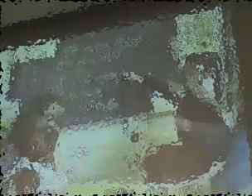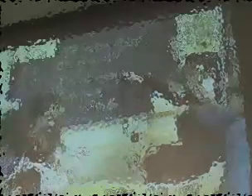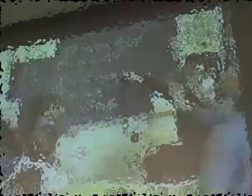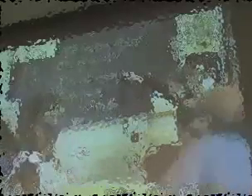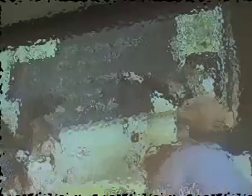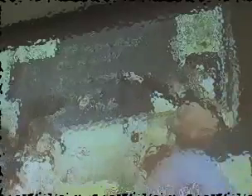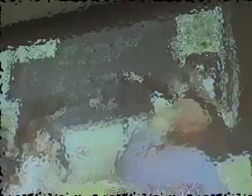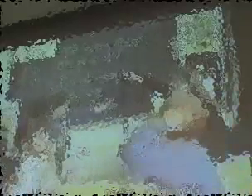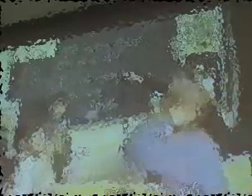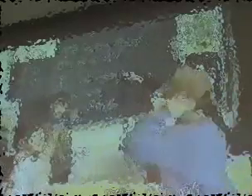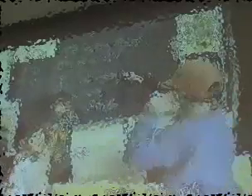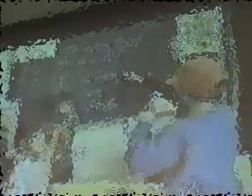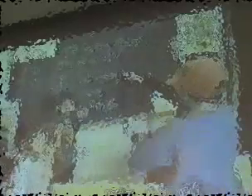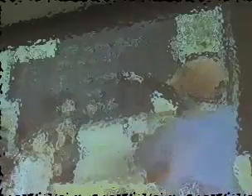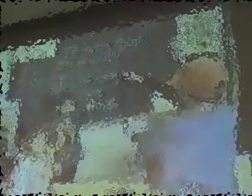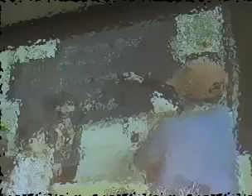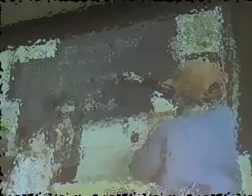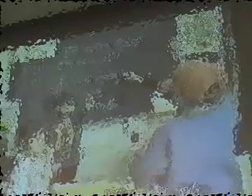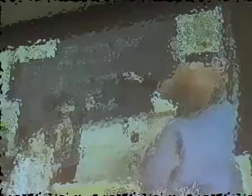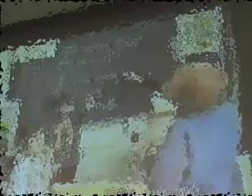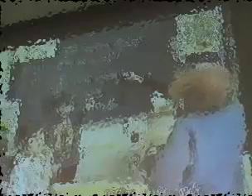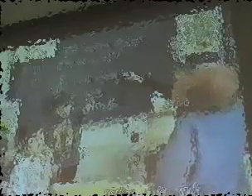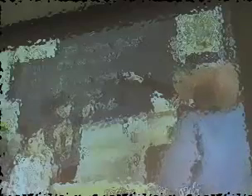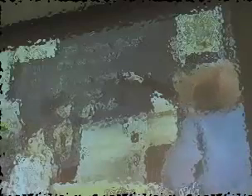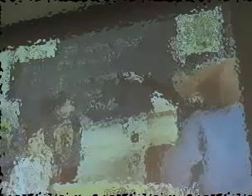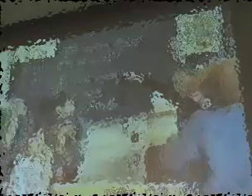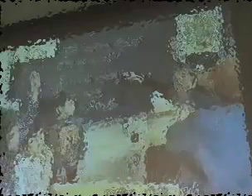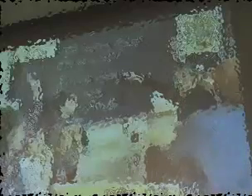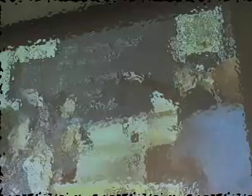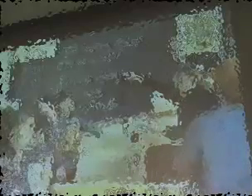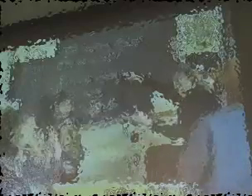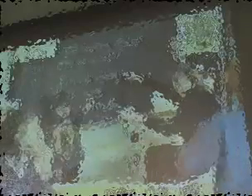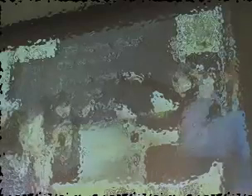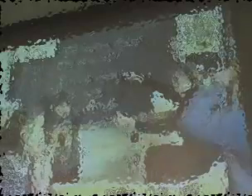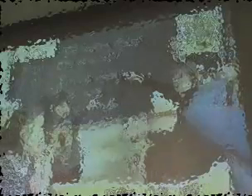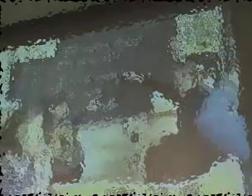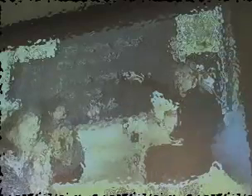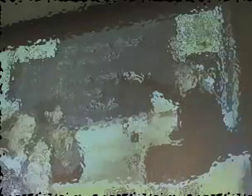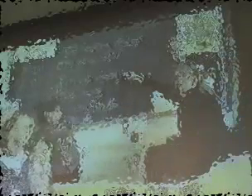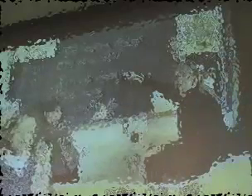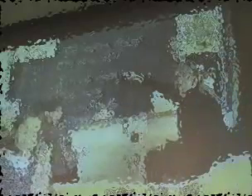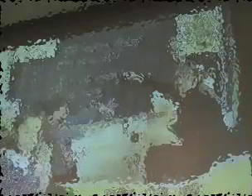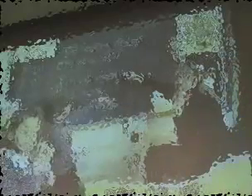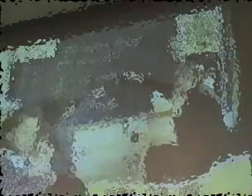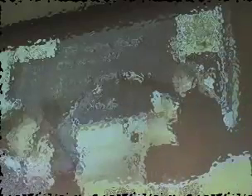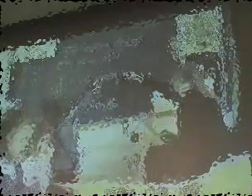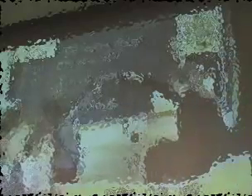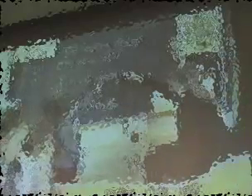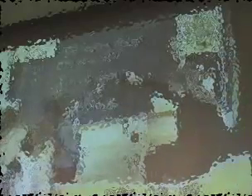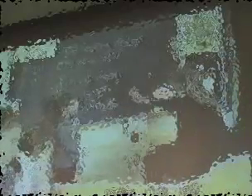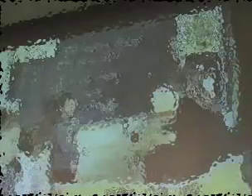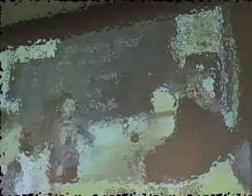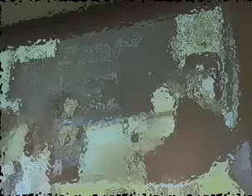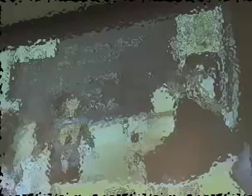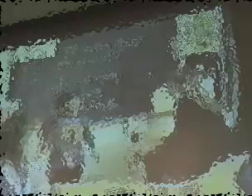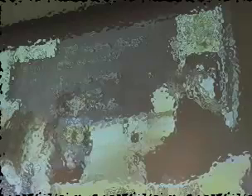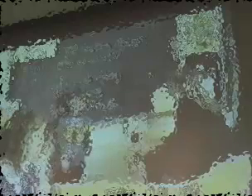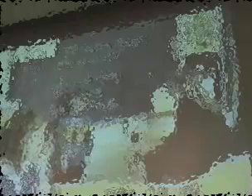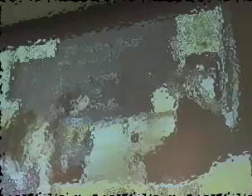Okay. I got 2, baby. 2 sentences. Really? 2. Right there. Have a